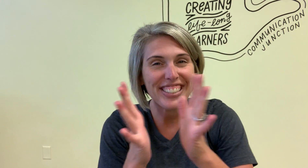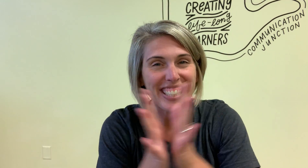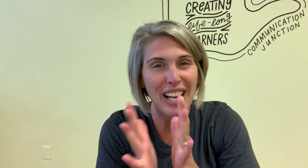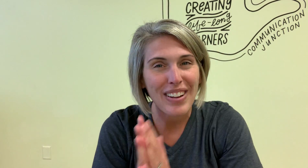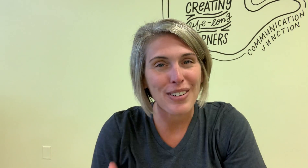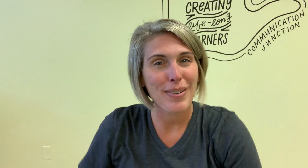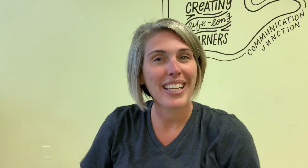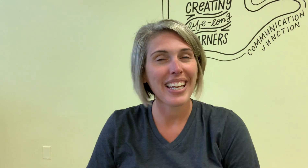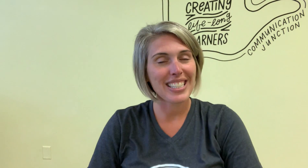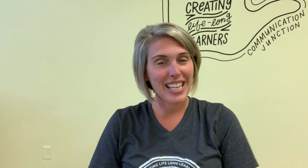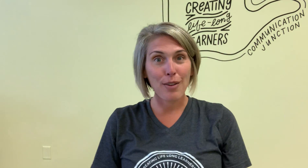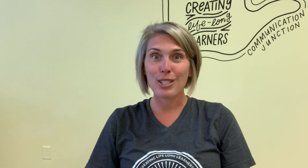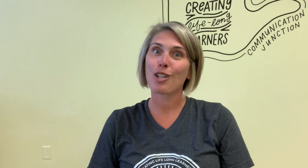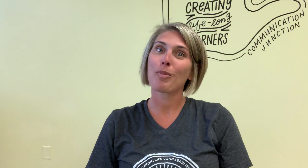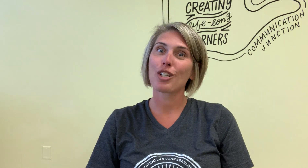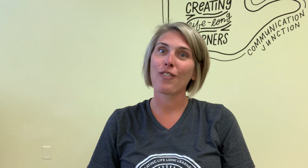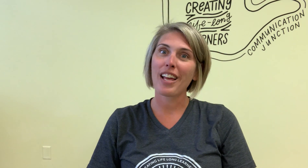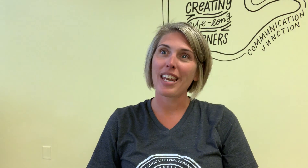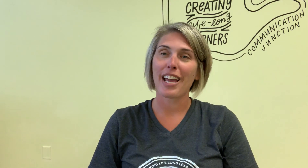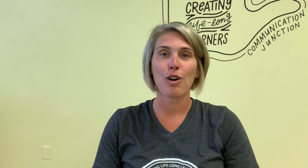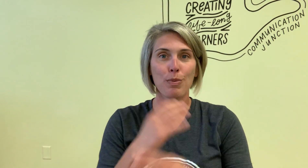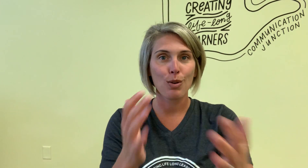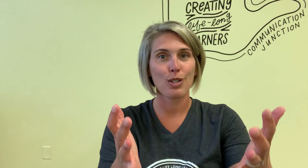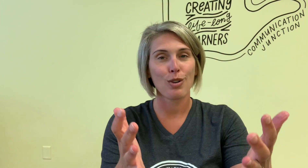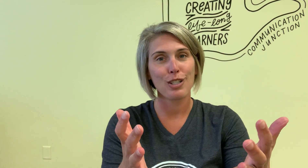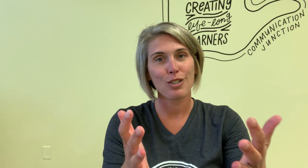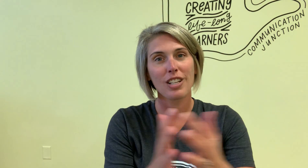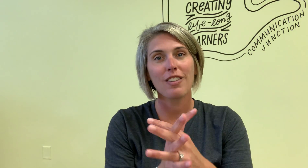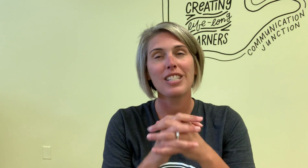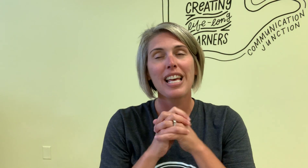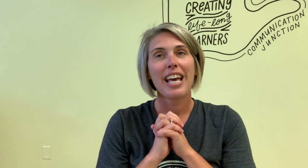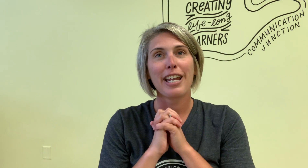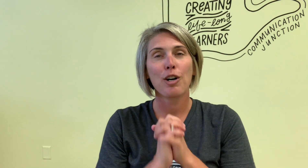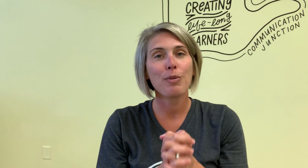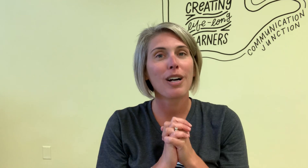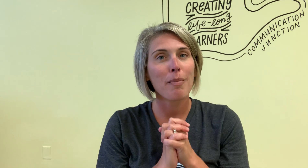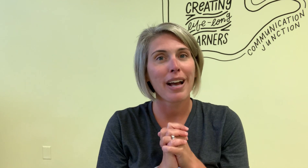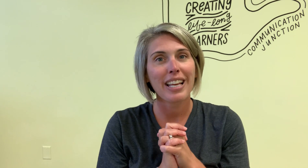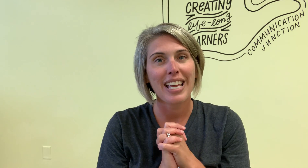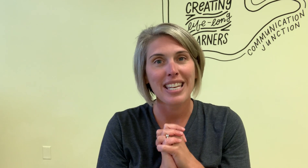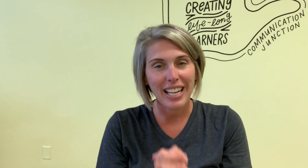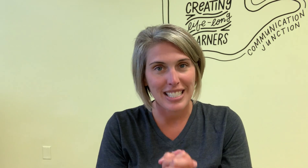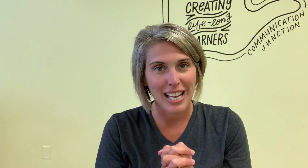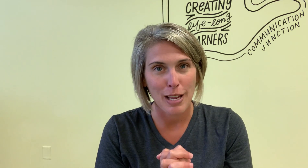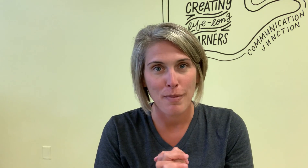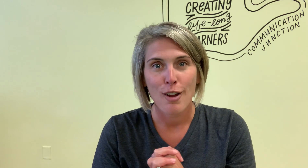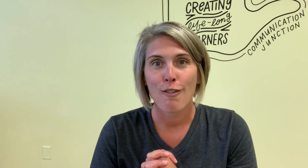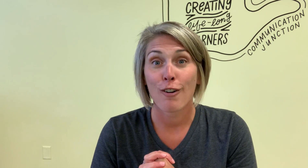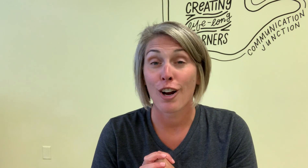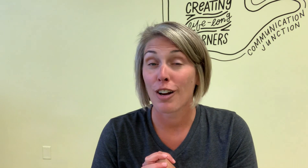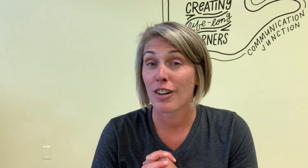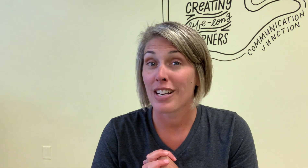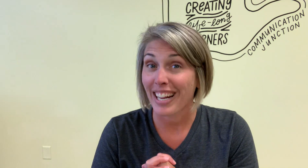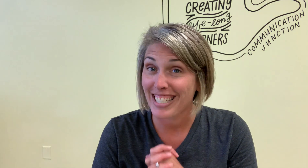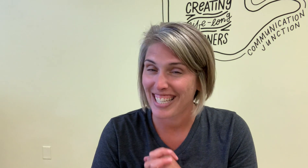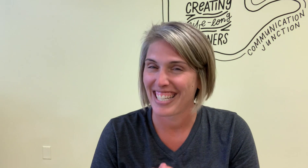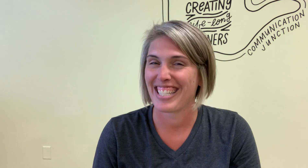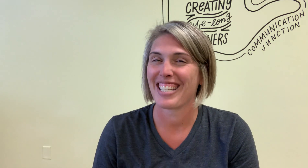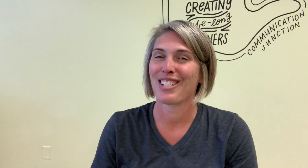job, everybody. Today was so much fun. I hope you enjoyed yourselves, and I hope you'll come back again next time for our next Sign and Sing